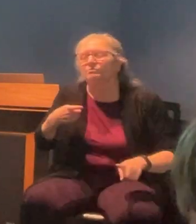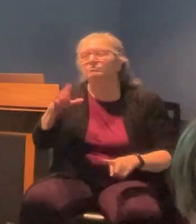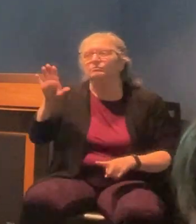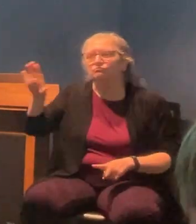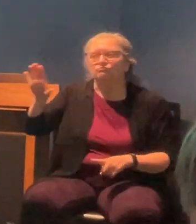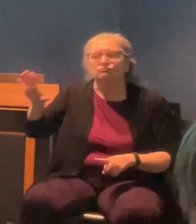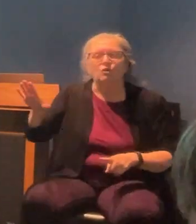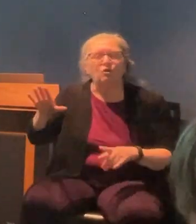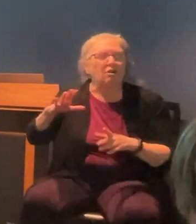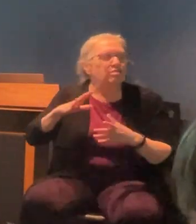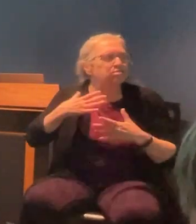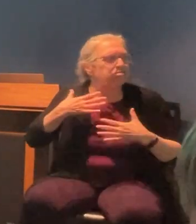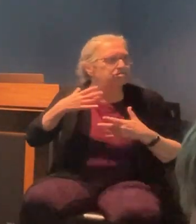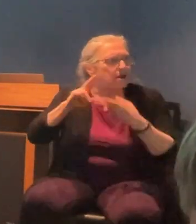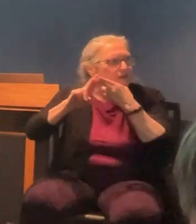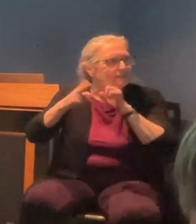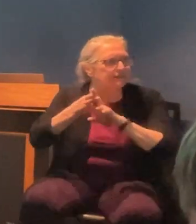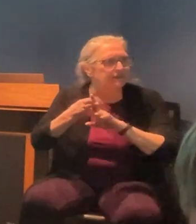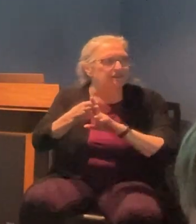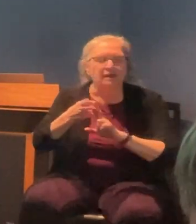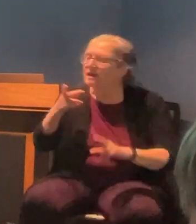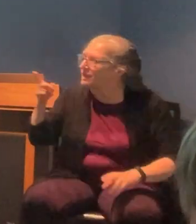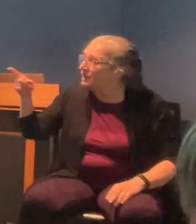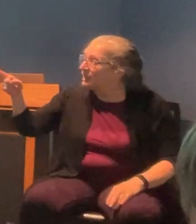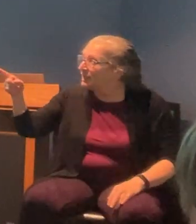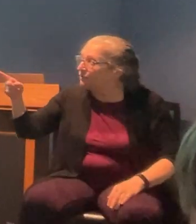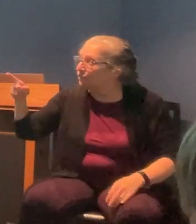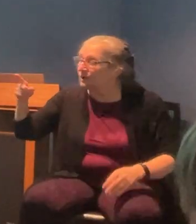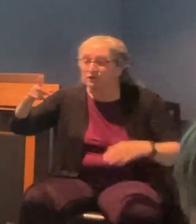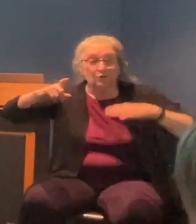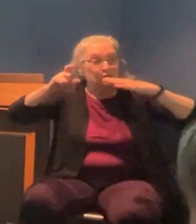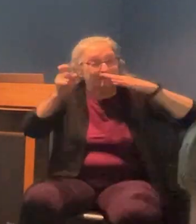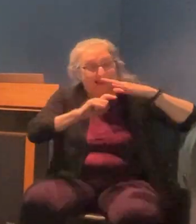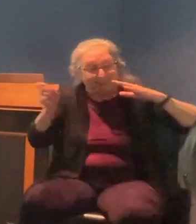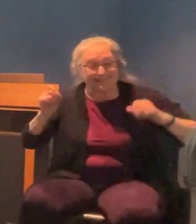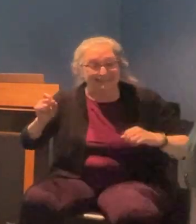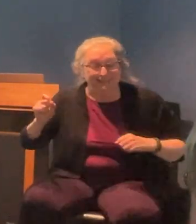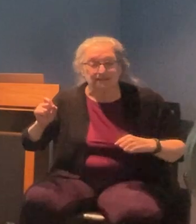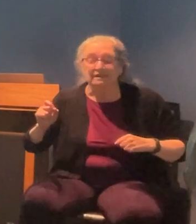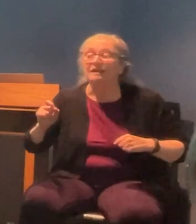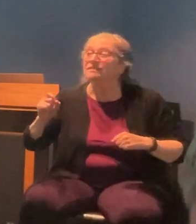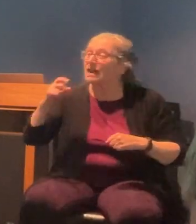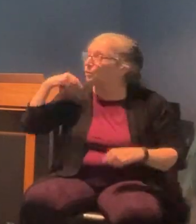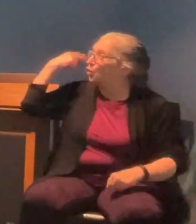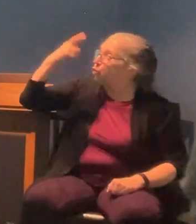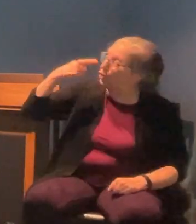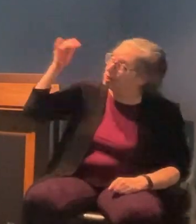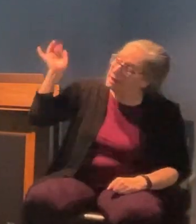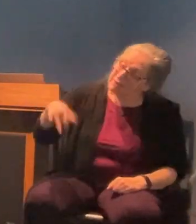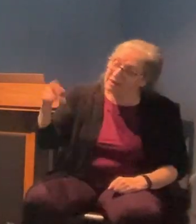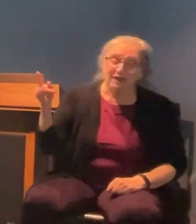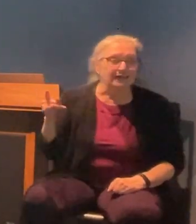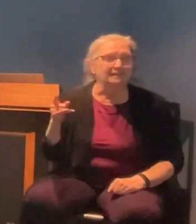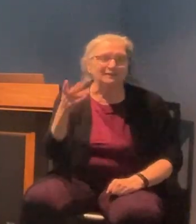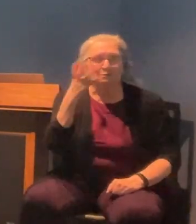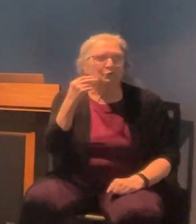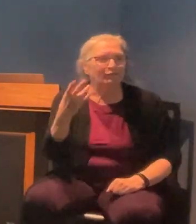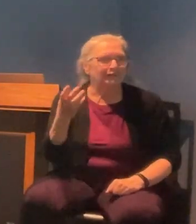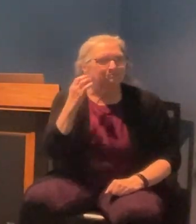as a result of scanning it, it came out like what we saw? Yes. yeah. Okay, oh, that is beautiful.